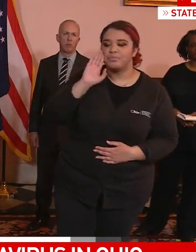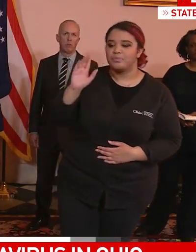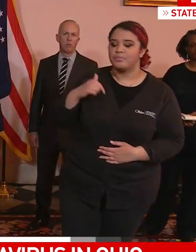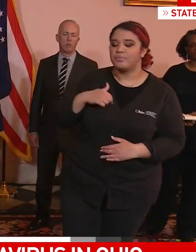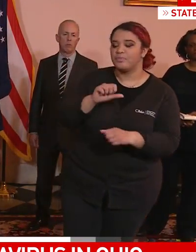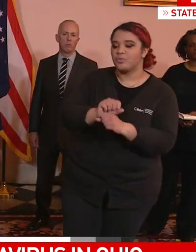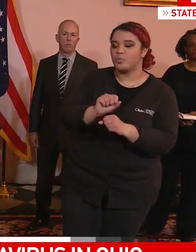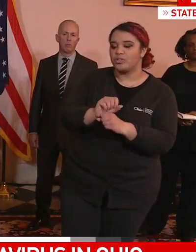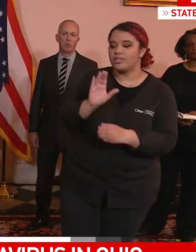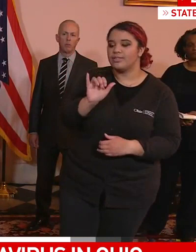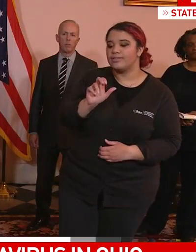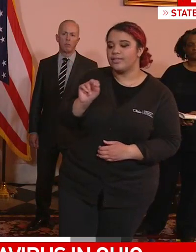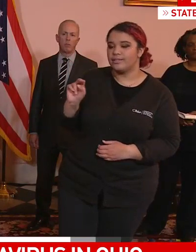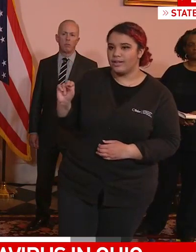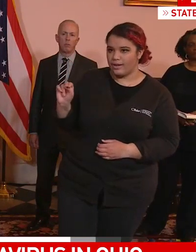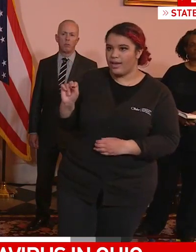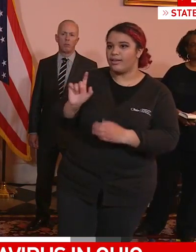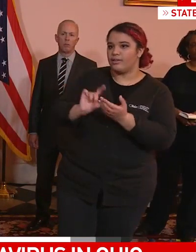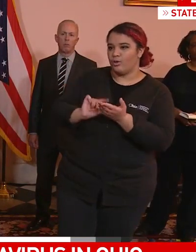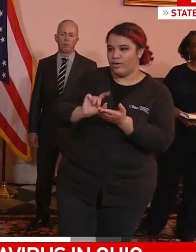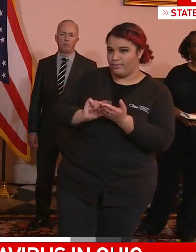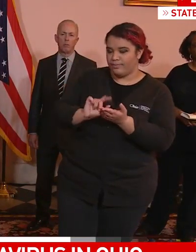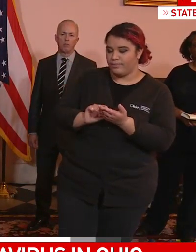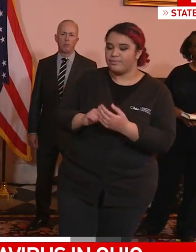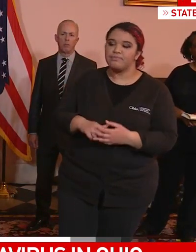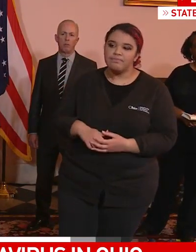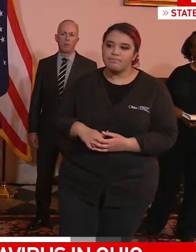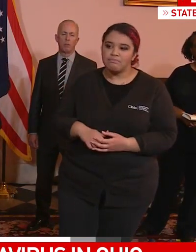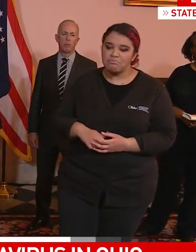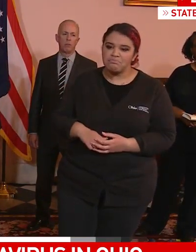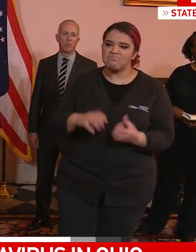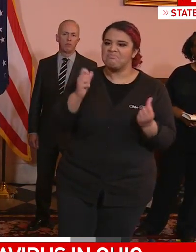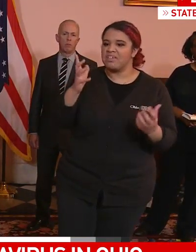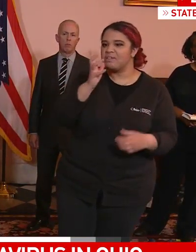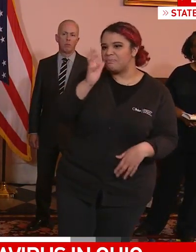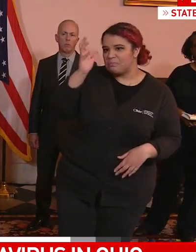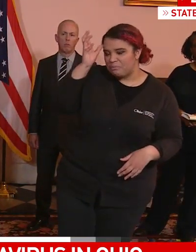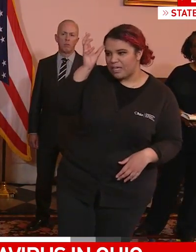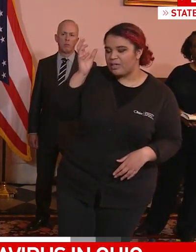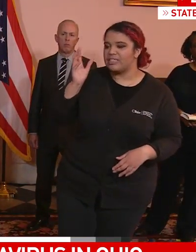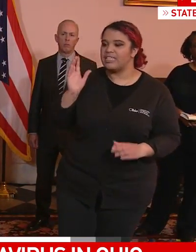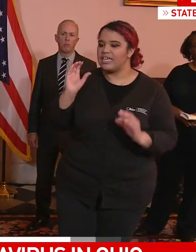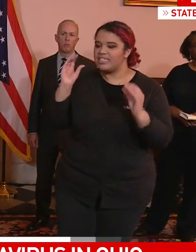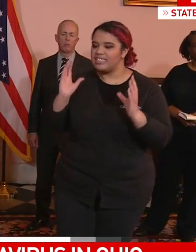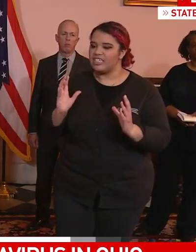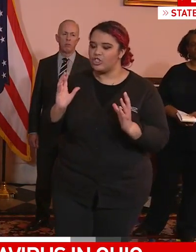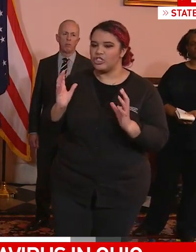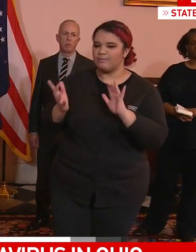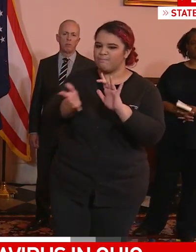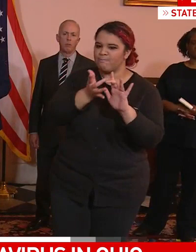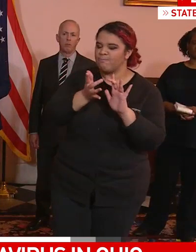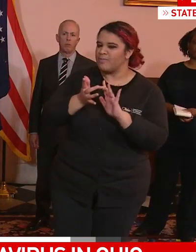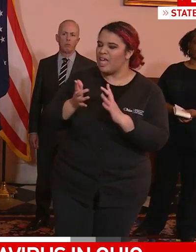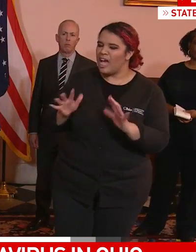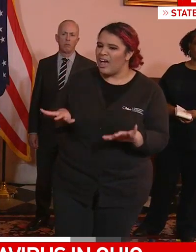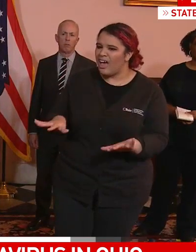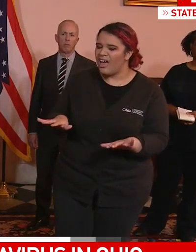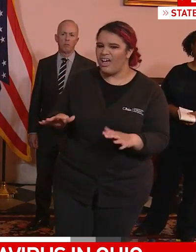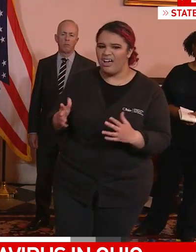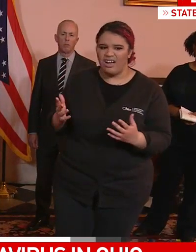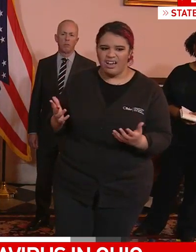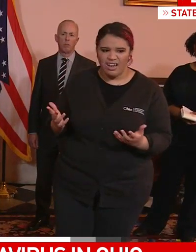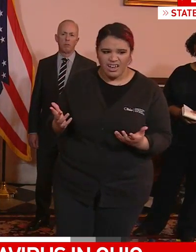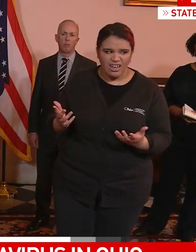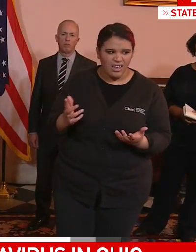Cincinnati Enquirer. I've heard from a lot of parents and teachers who are concerned about the loss of learning during this time. What is the